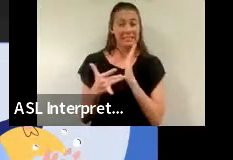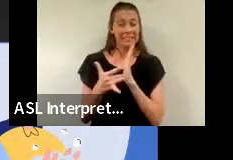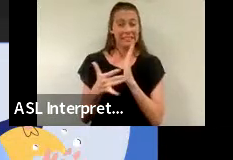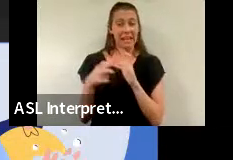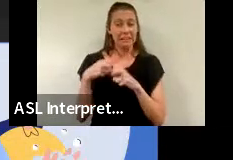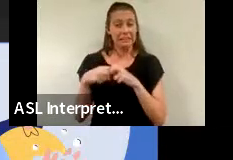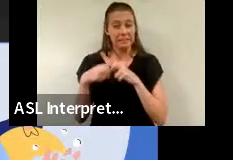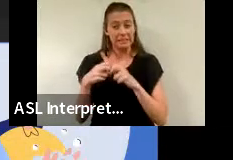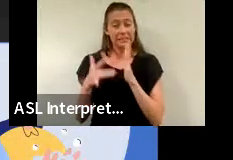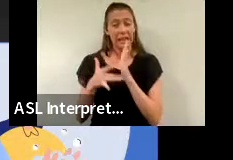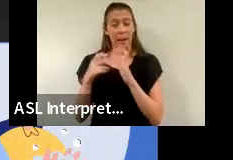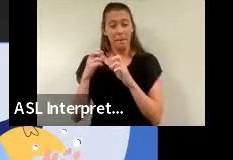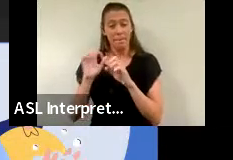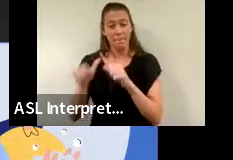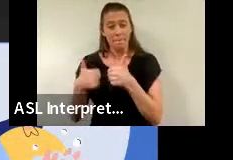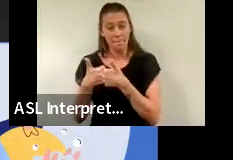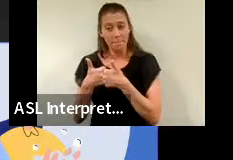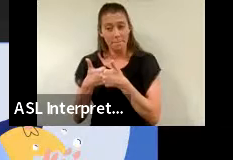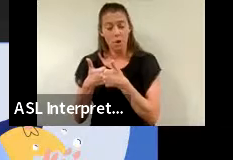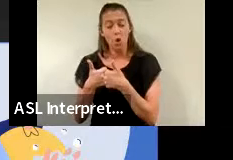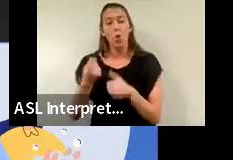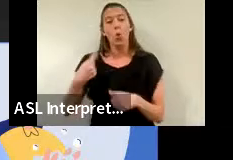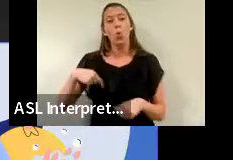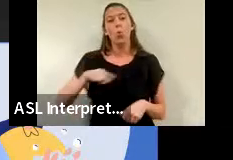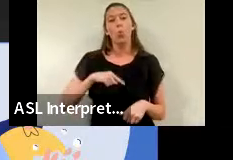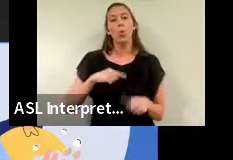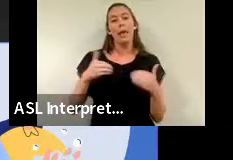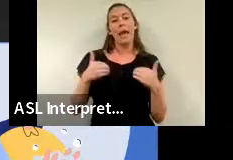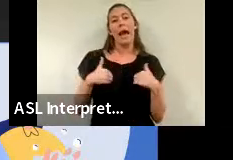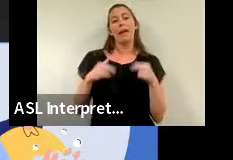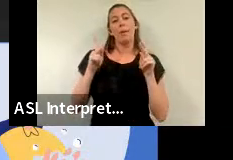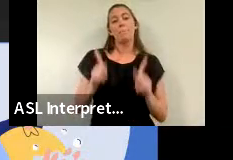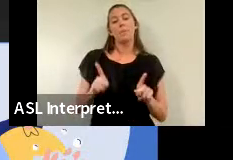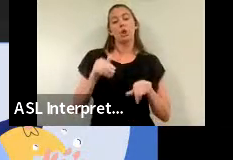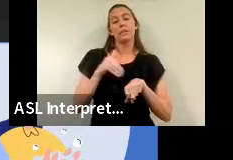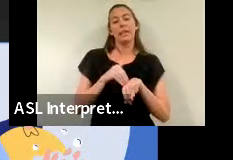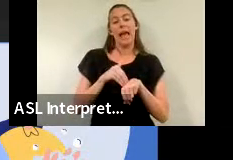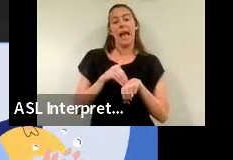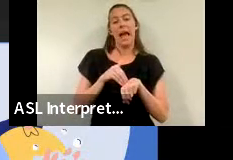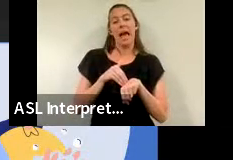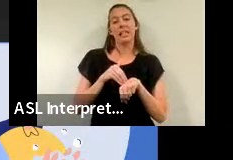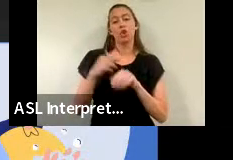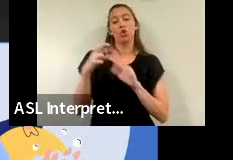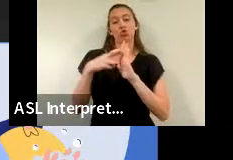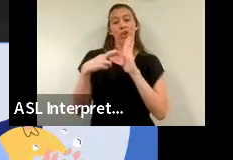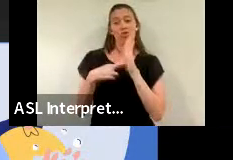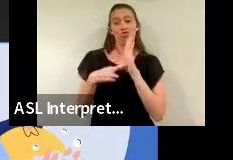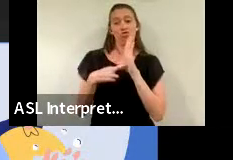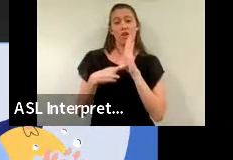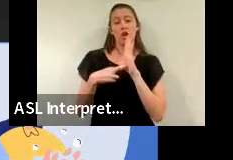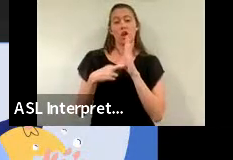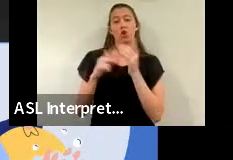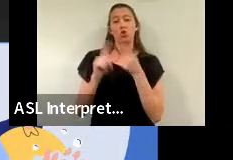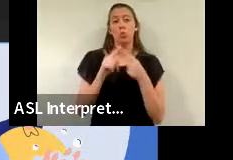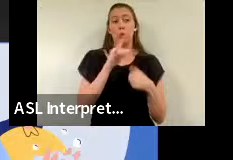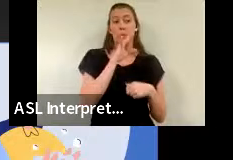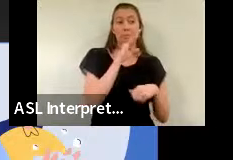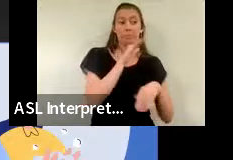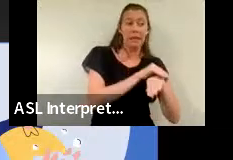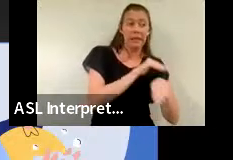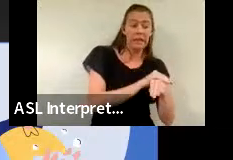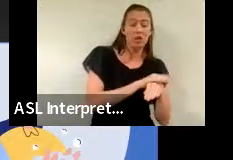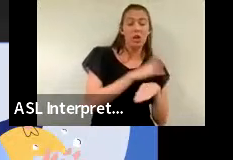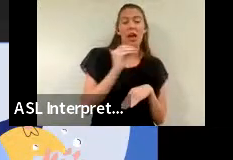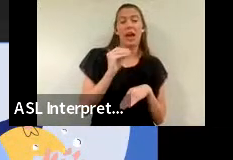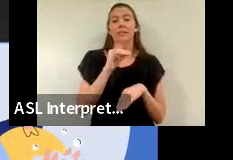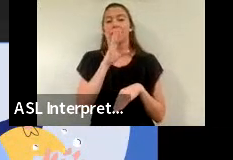to have at registration always someone available who speaks English or Spanish, at least, to be able to support someone